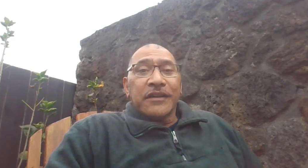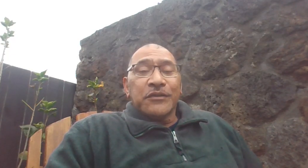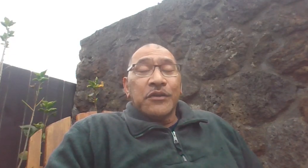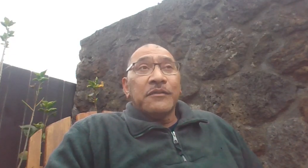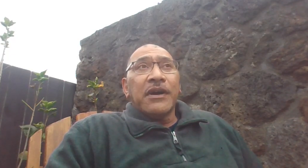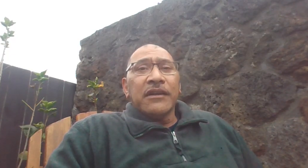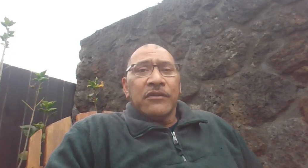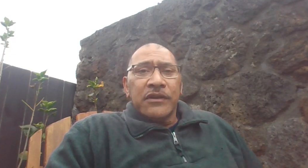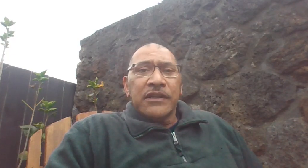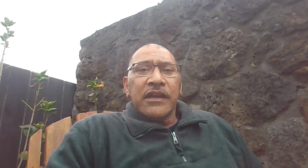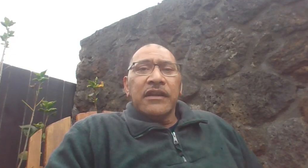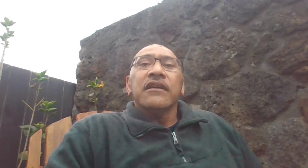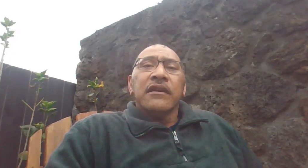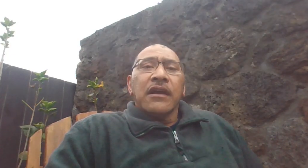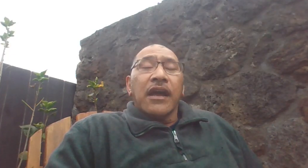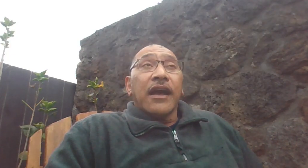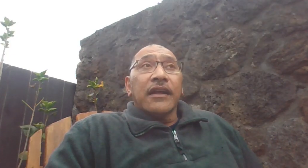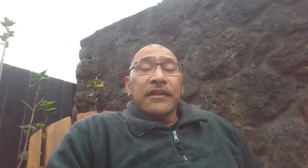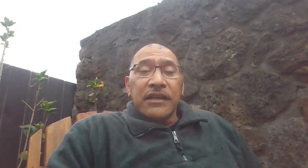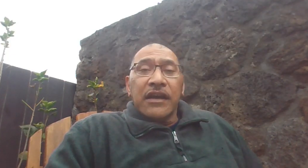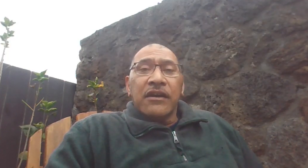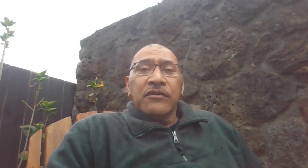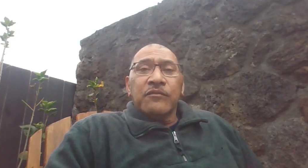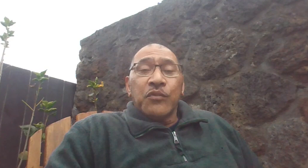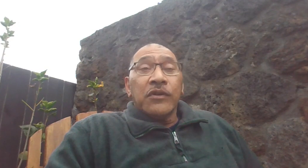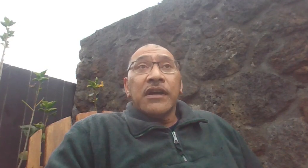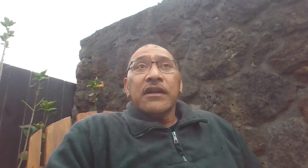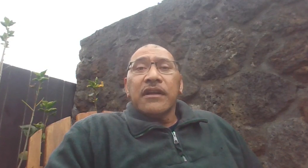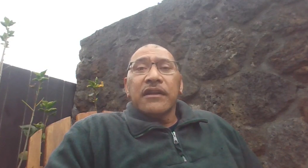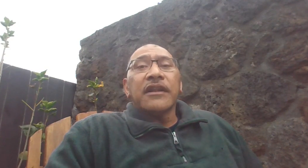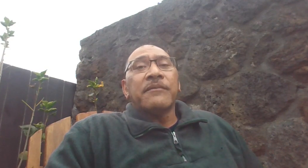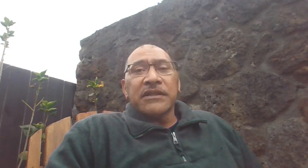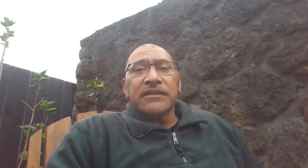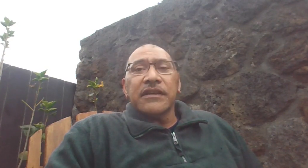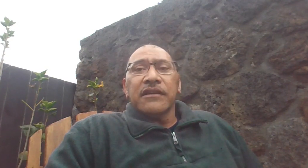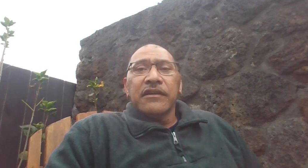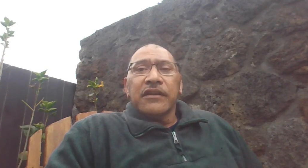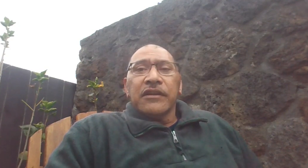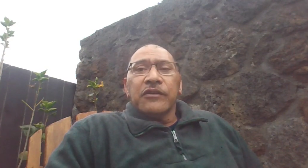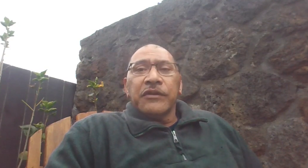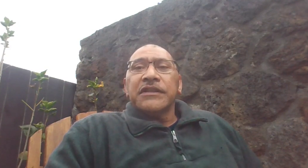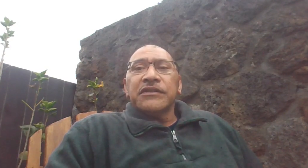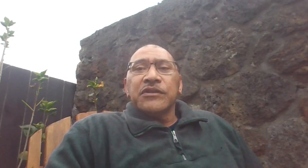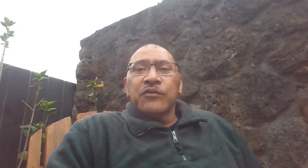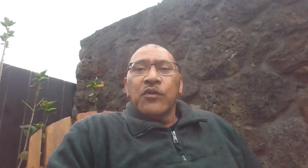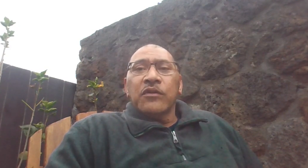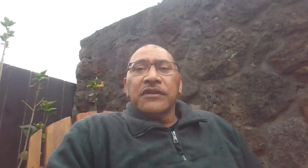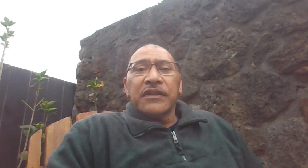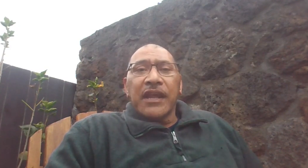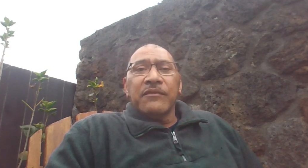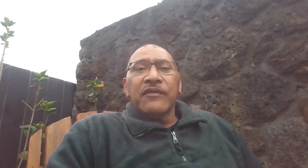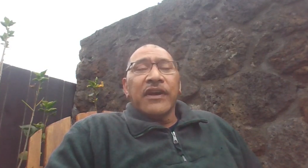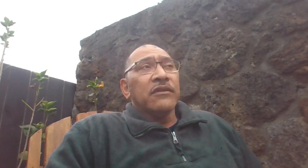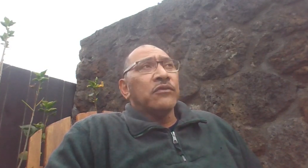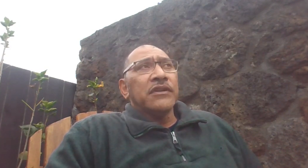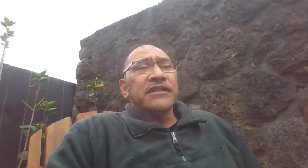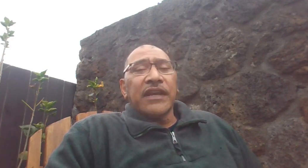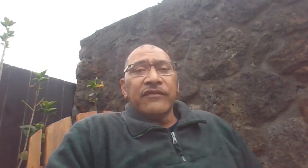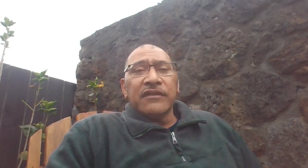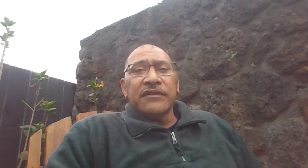katoa, mahalo lelei, ni hao, bula, namaste. Greetings to you all in the name of our Lord and Savior,